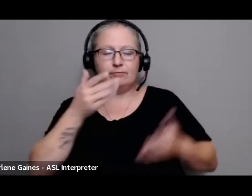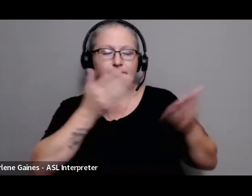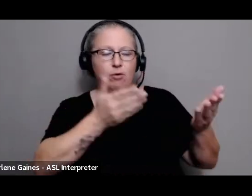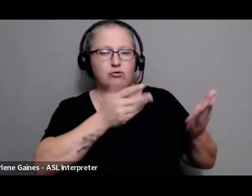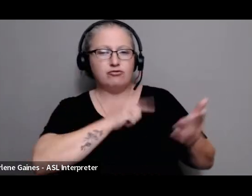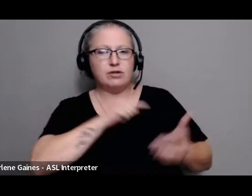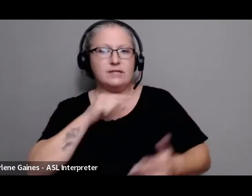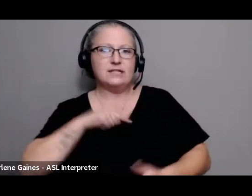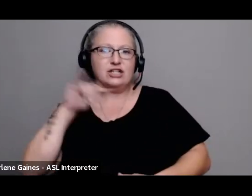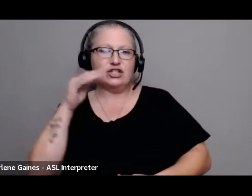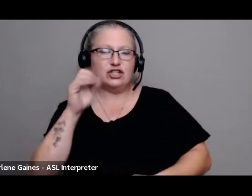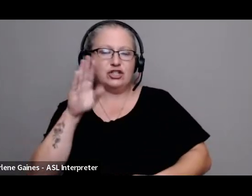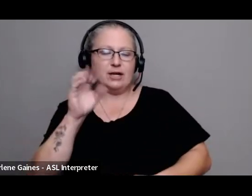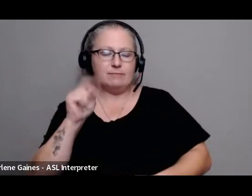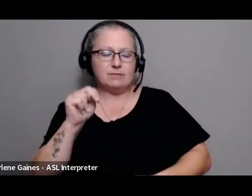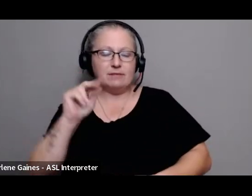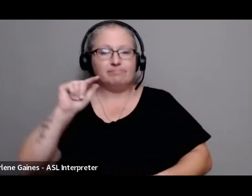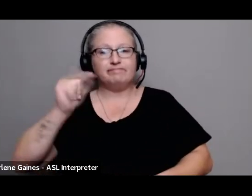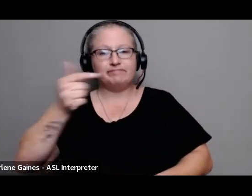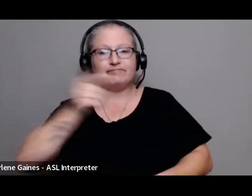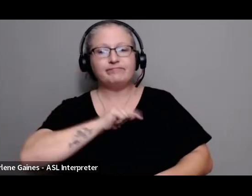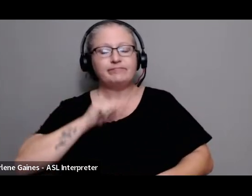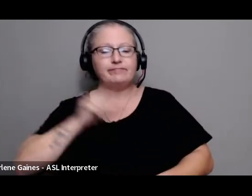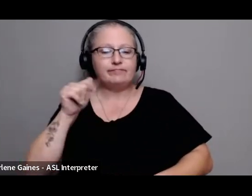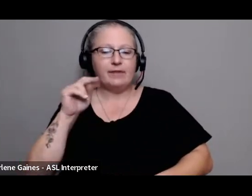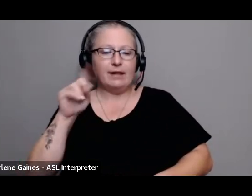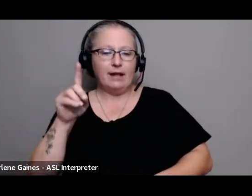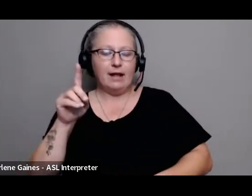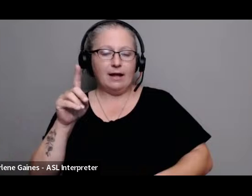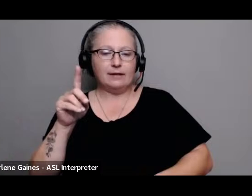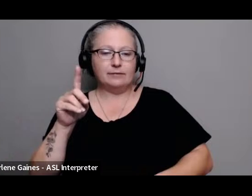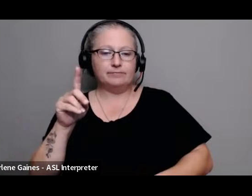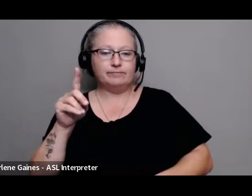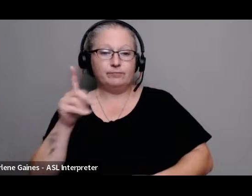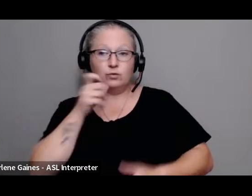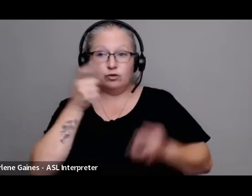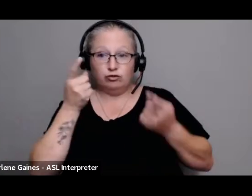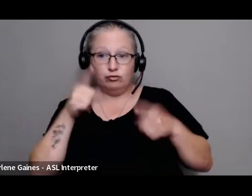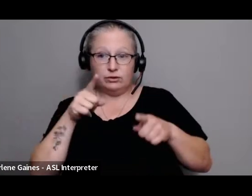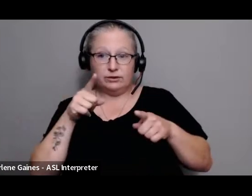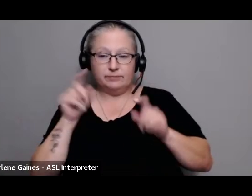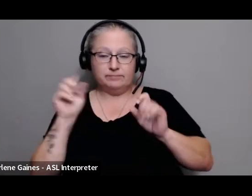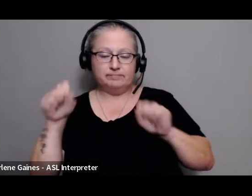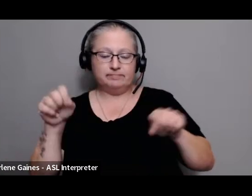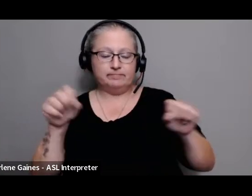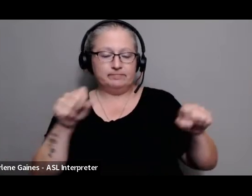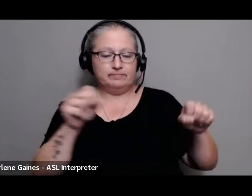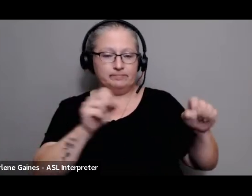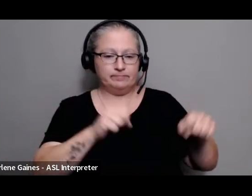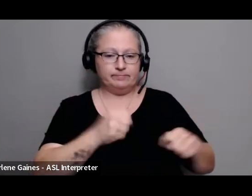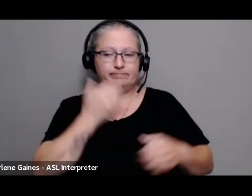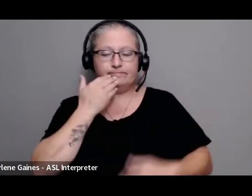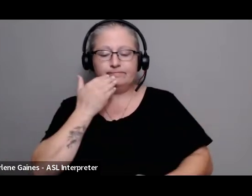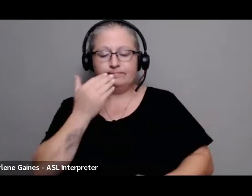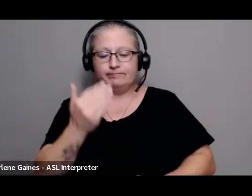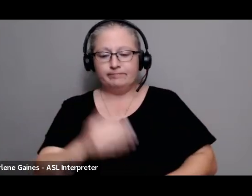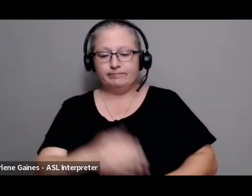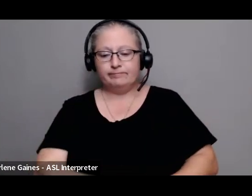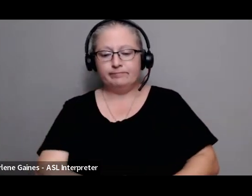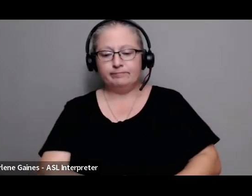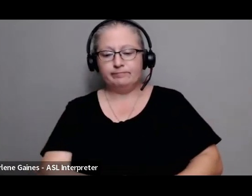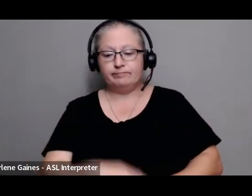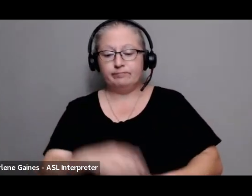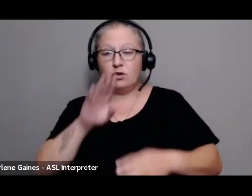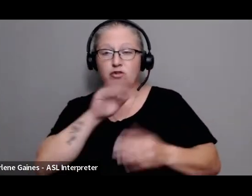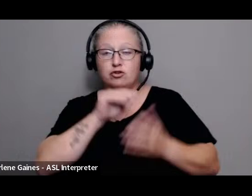by trustee Jacobson and a second by trustee Land. All in favor? Aye. Aye. Thank you. And the student